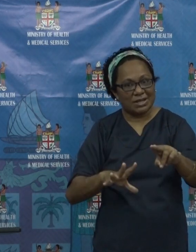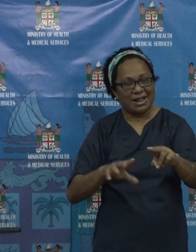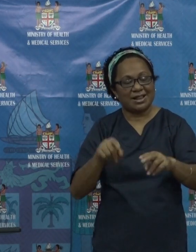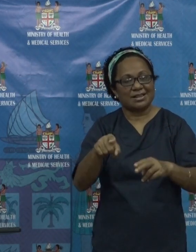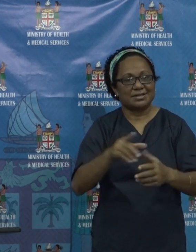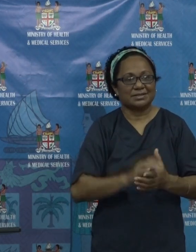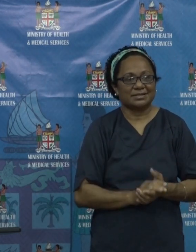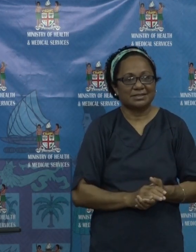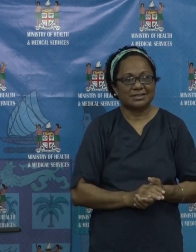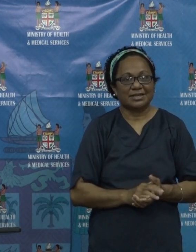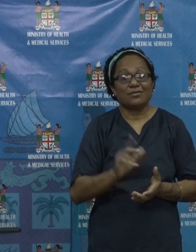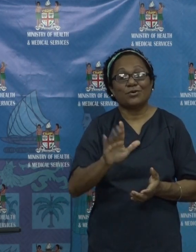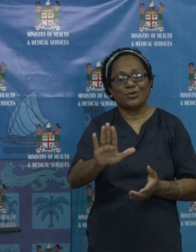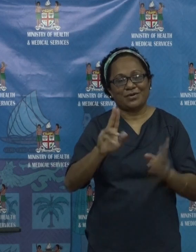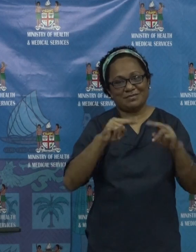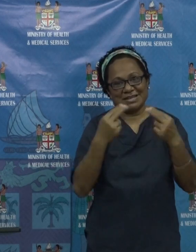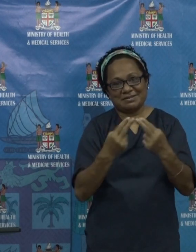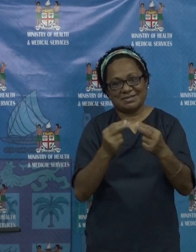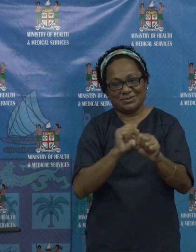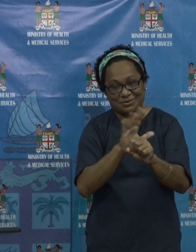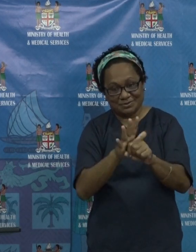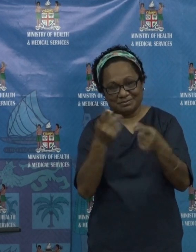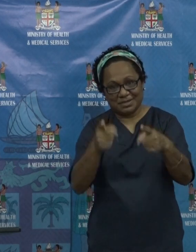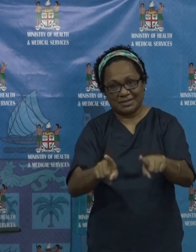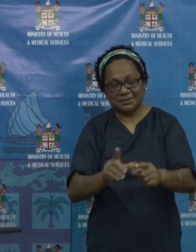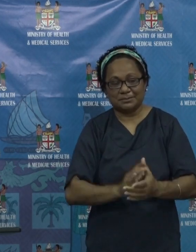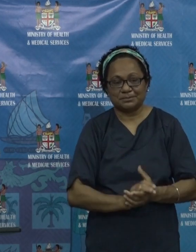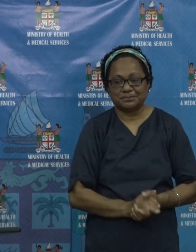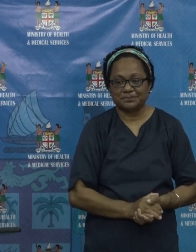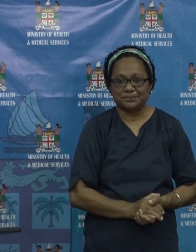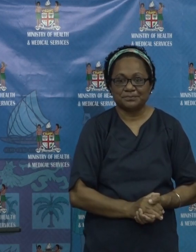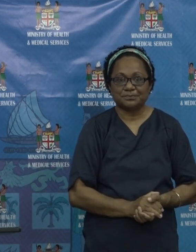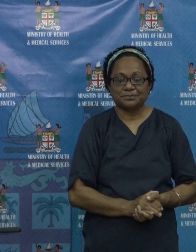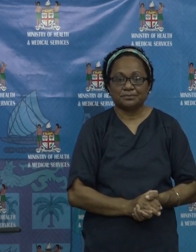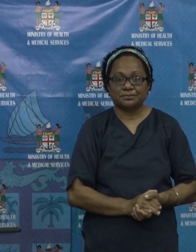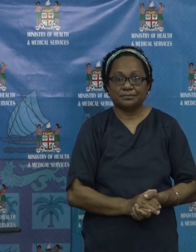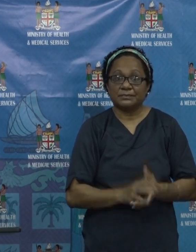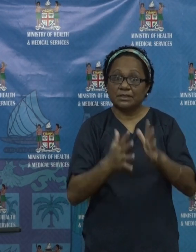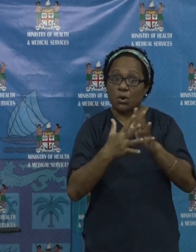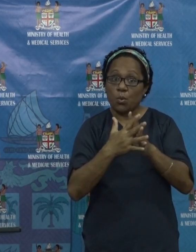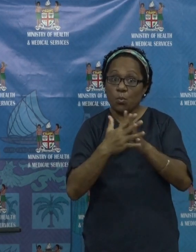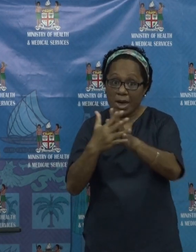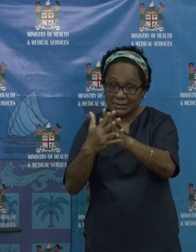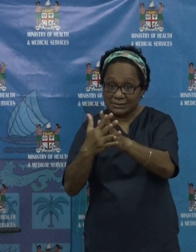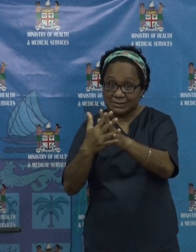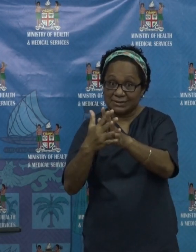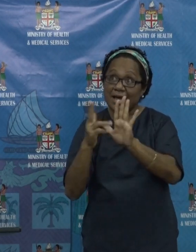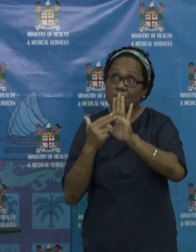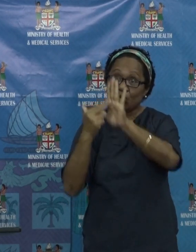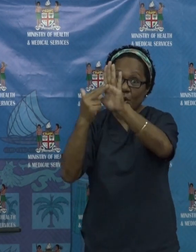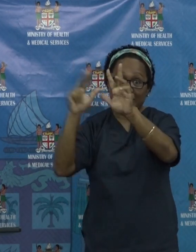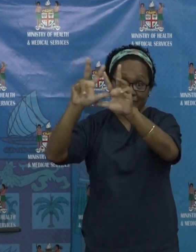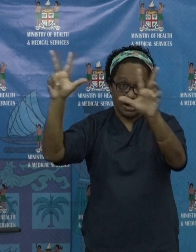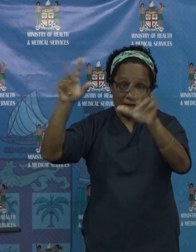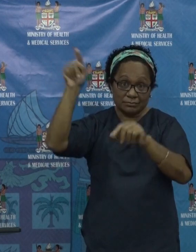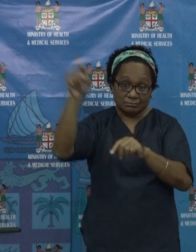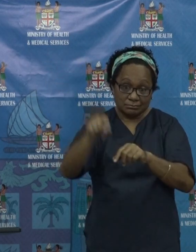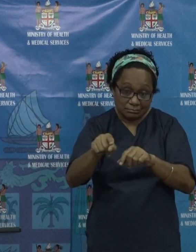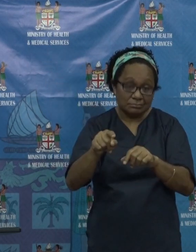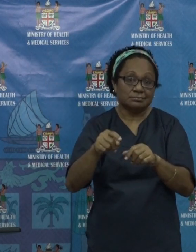rites for their departed loved ones. Our team in the West and the North are also working